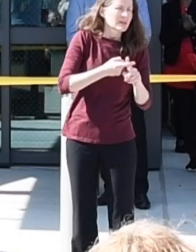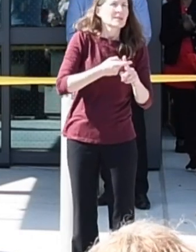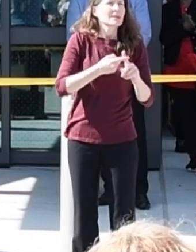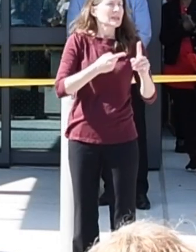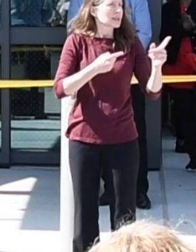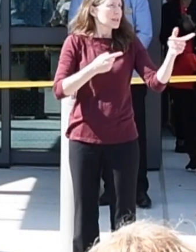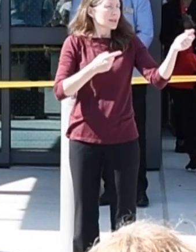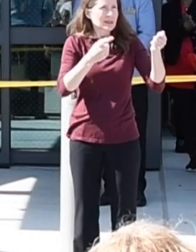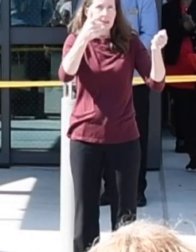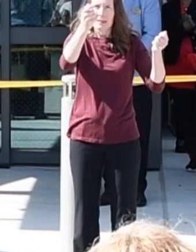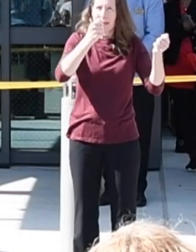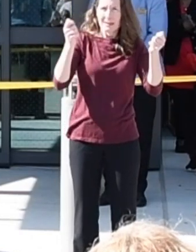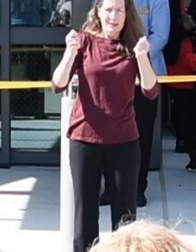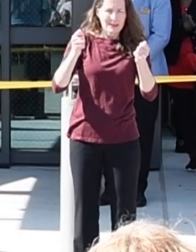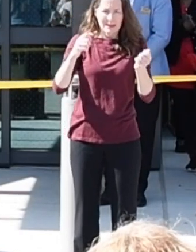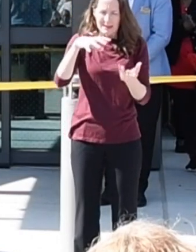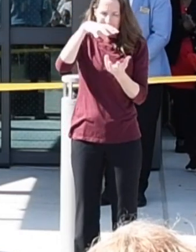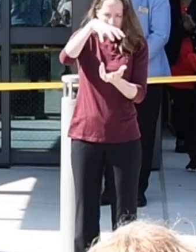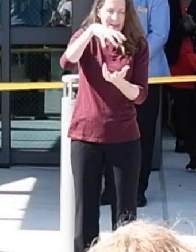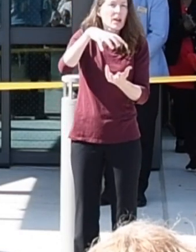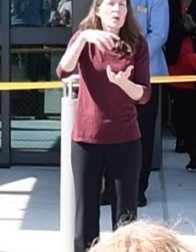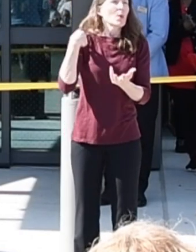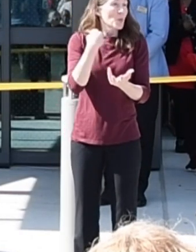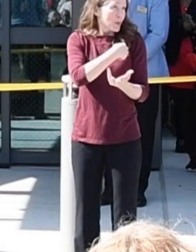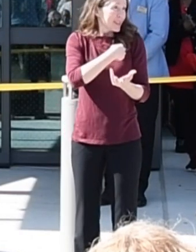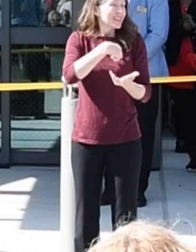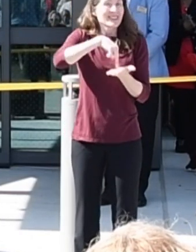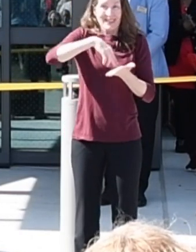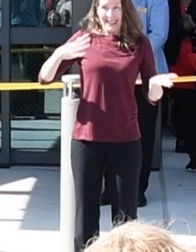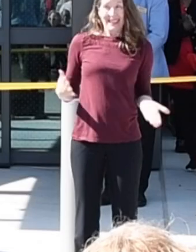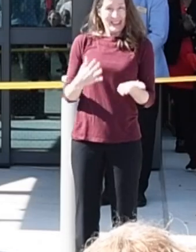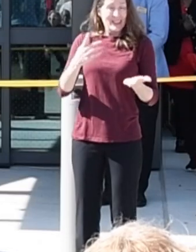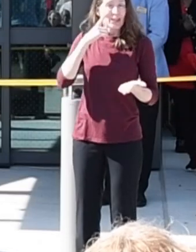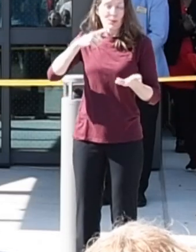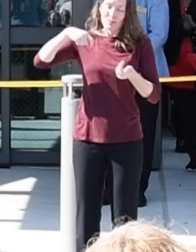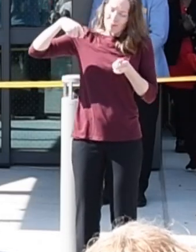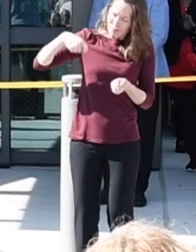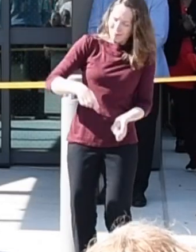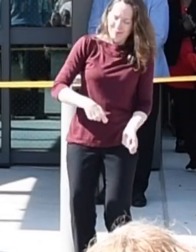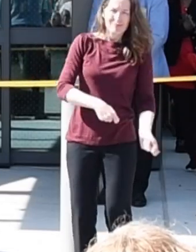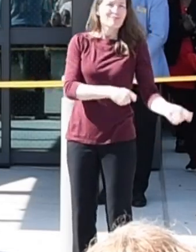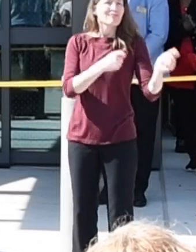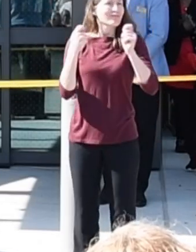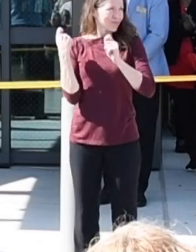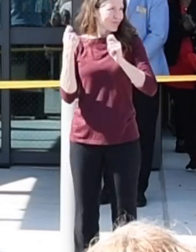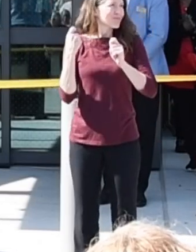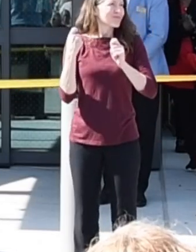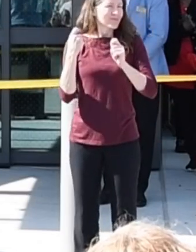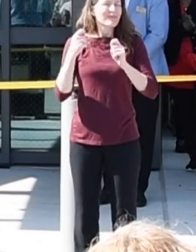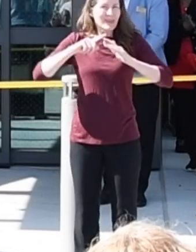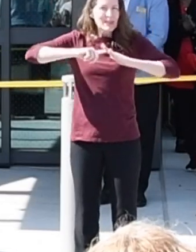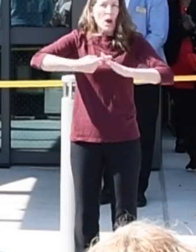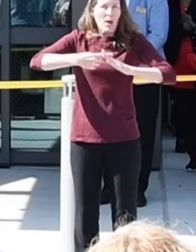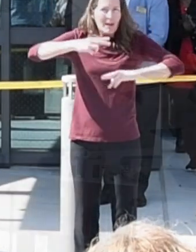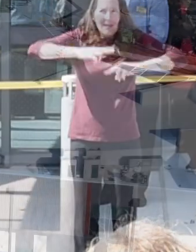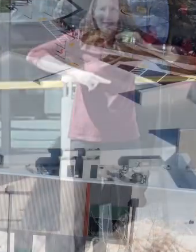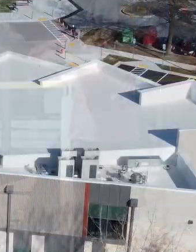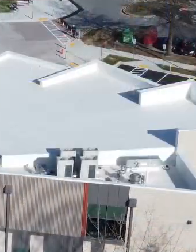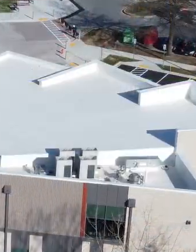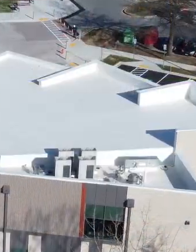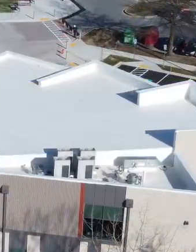right here to break ground on this long-awaited center. Now this